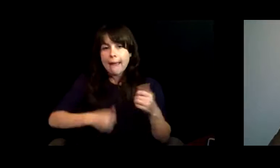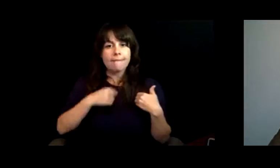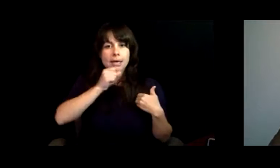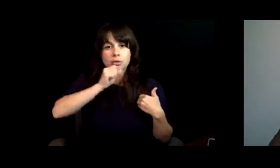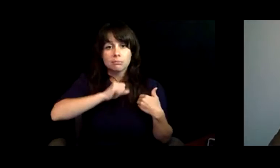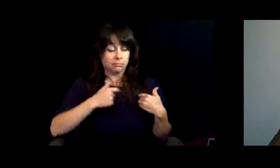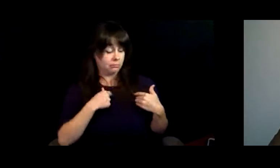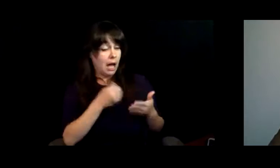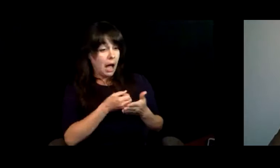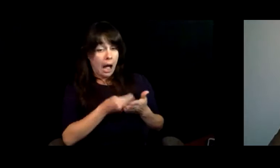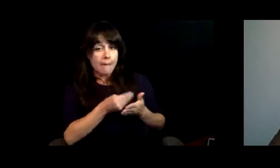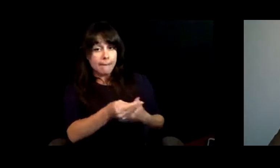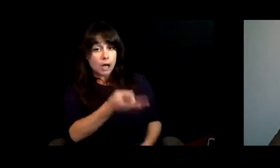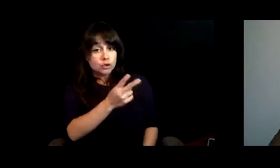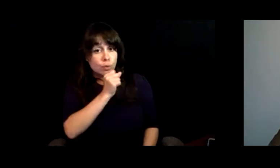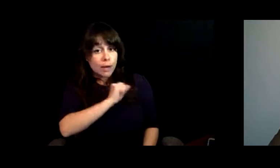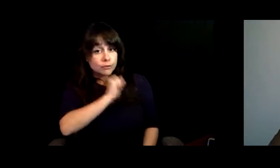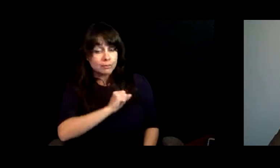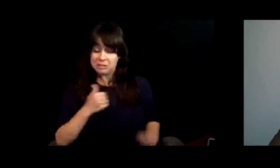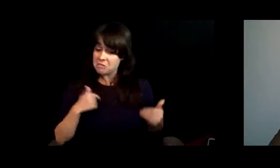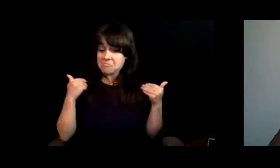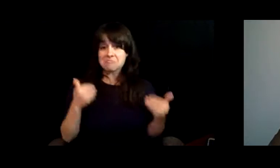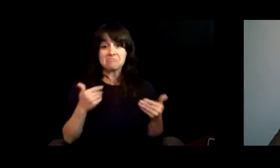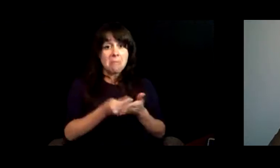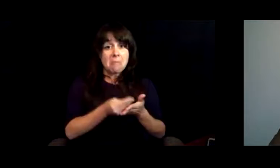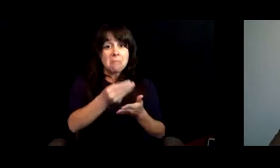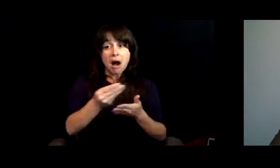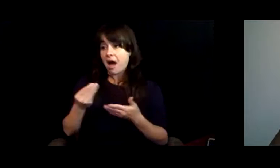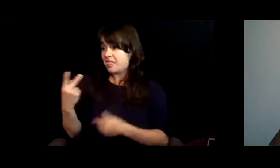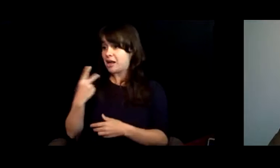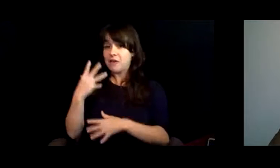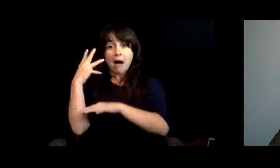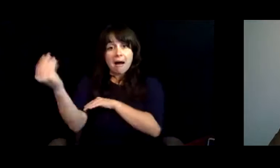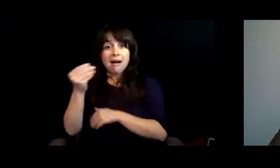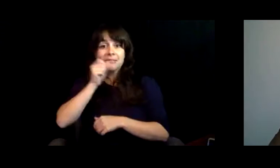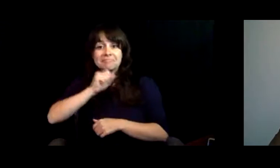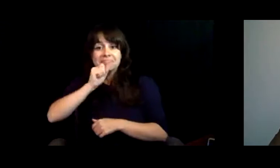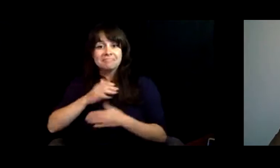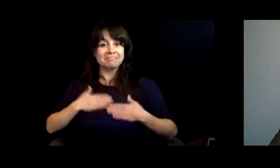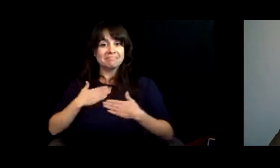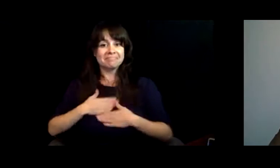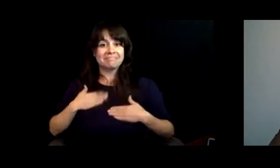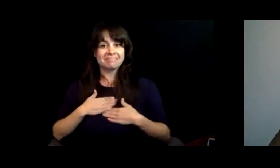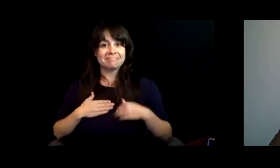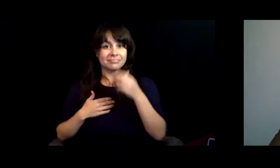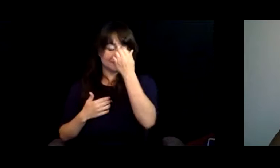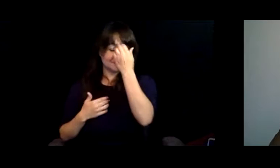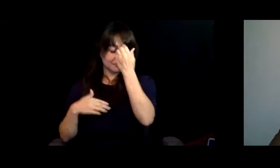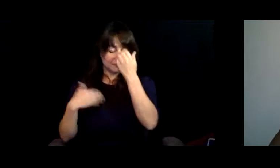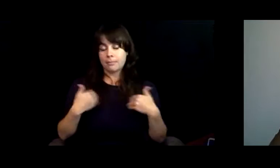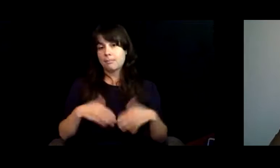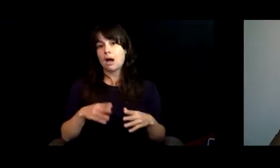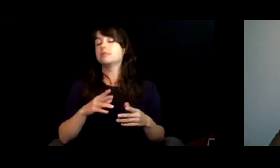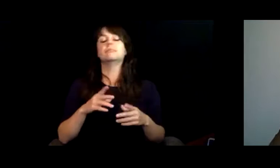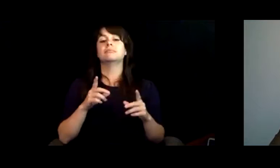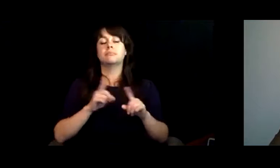buying 2 ice creams." And we bought the 2 ice creams and we went out and enjoyed the ice creams. But it opened my eyes to what a type of facility this was, how these people